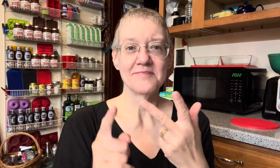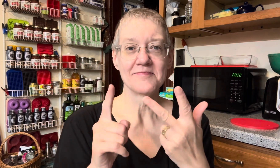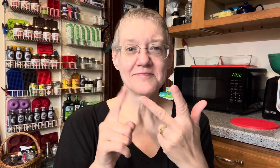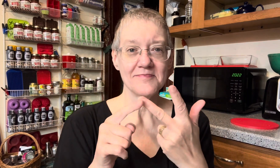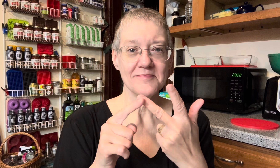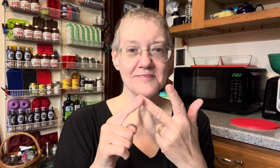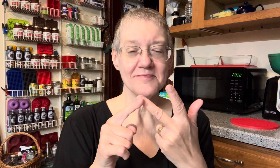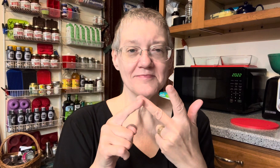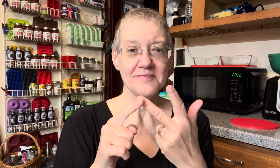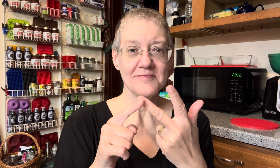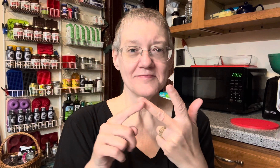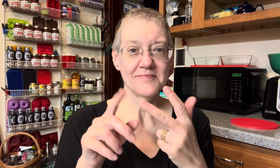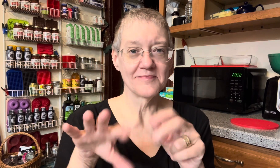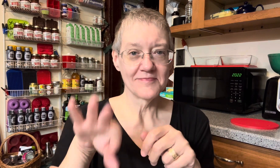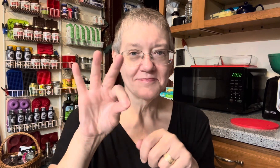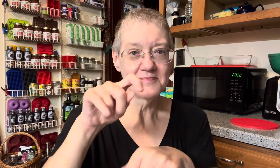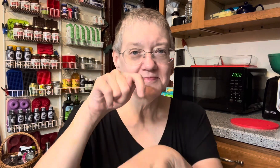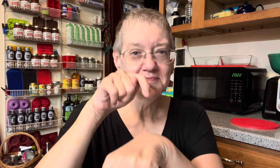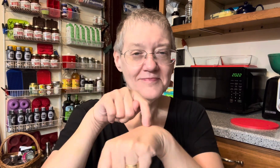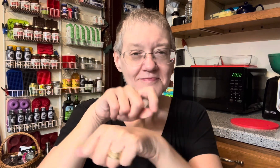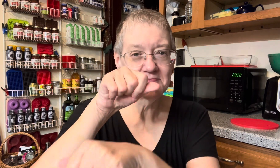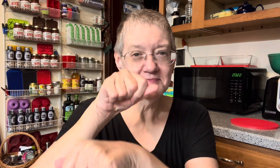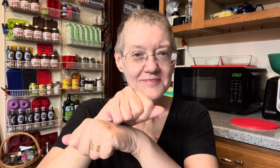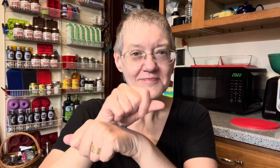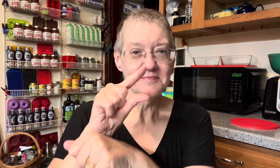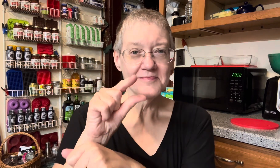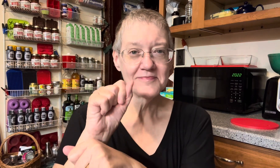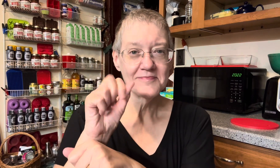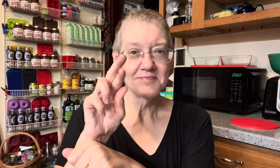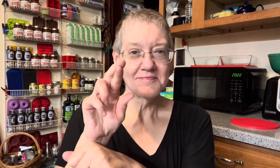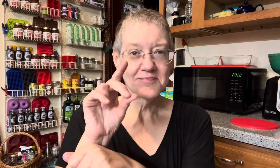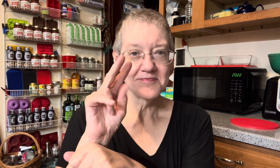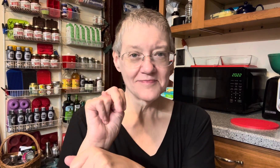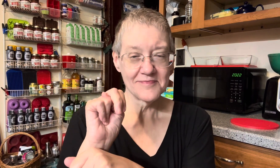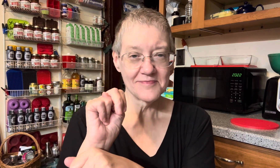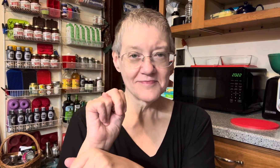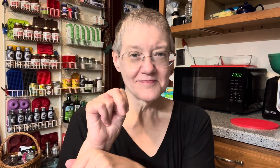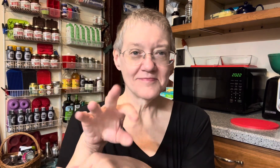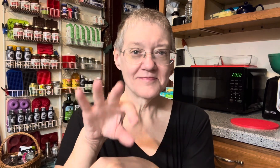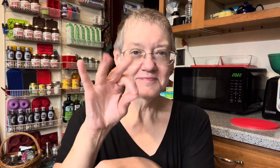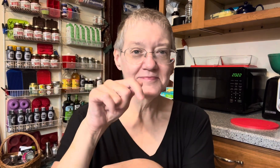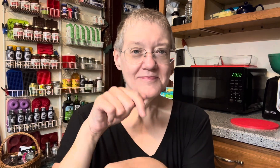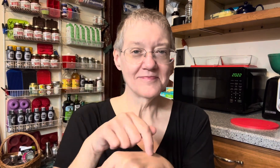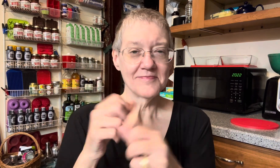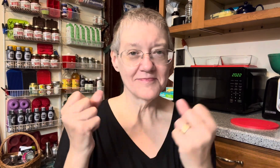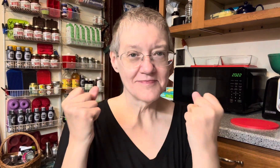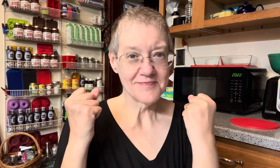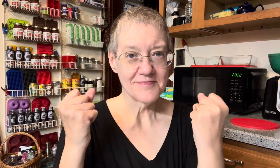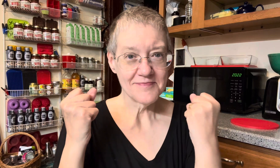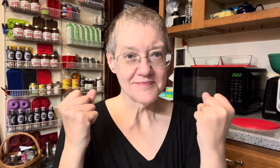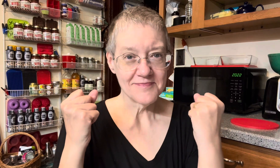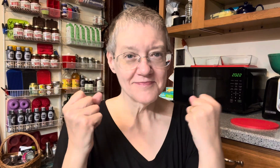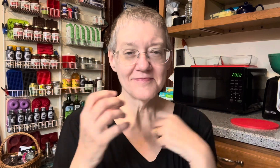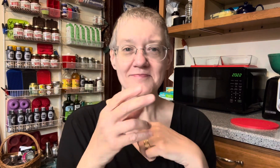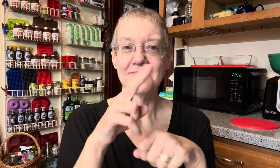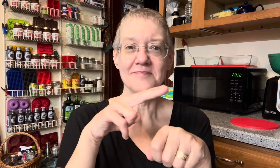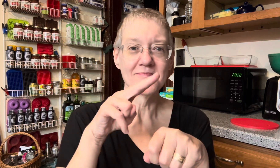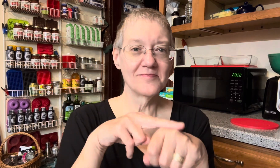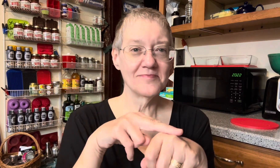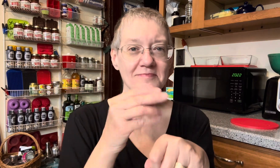months. I've been finding time to work in the garden, finding time to exercise, and